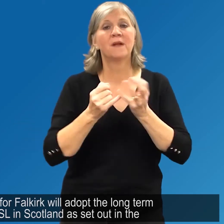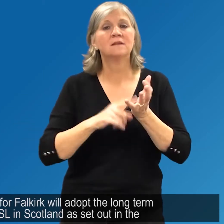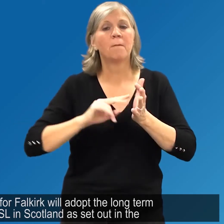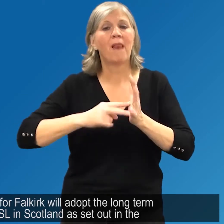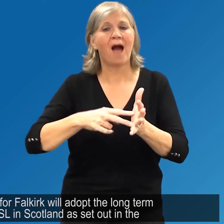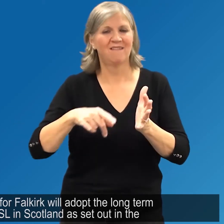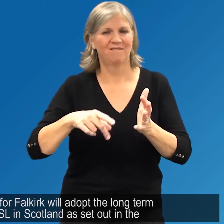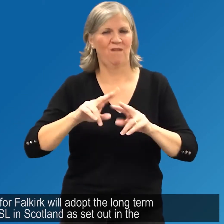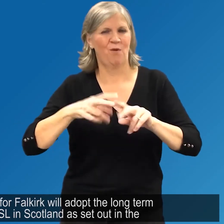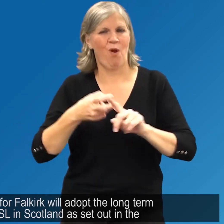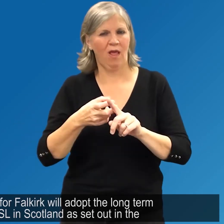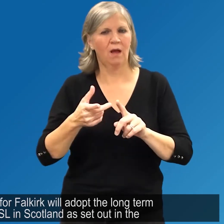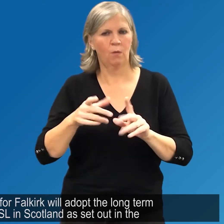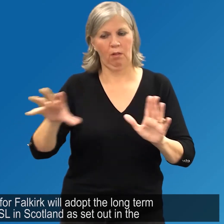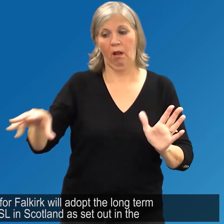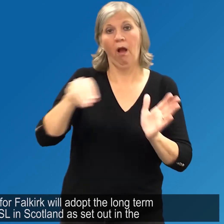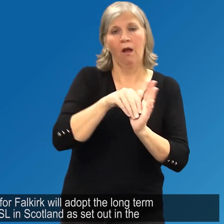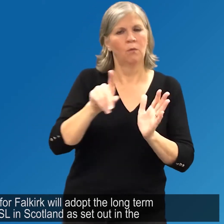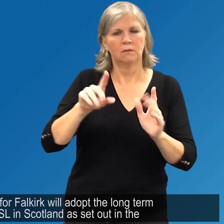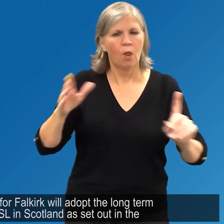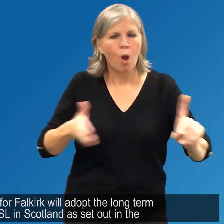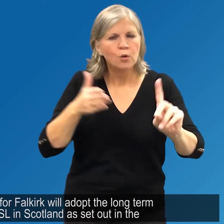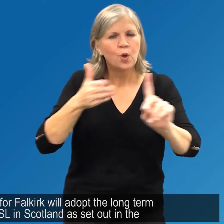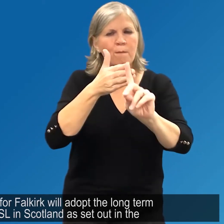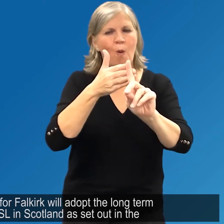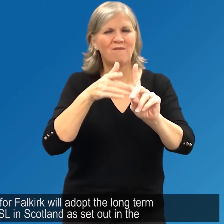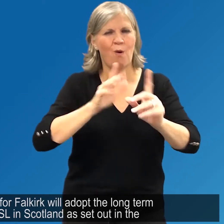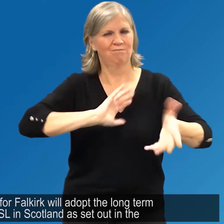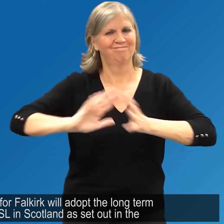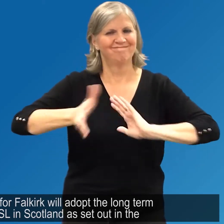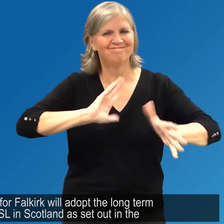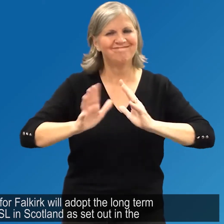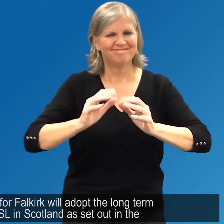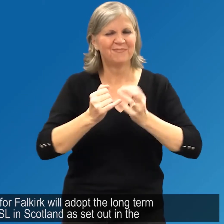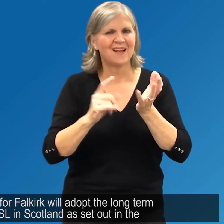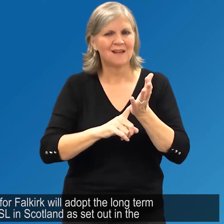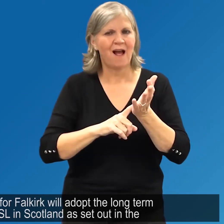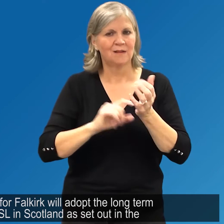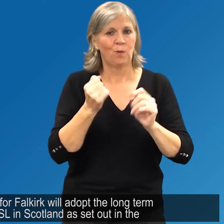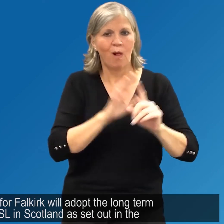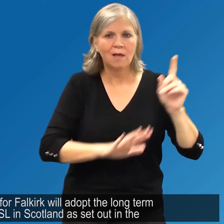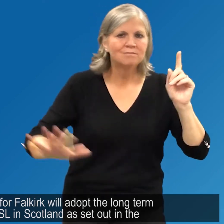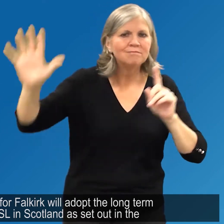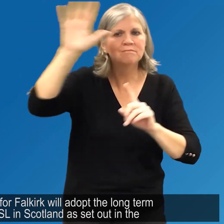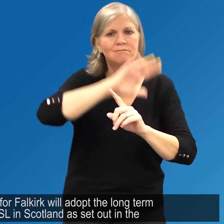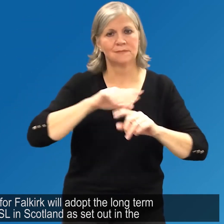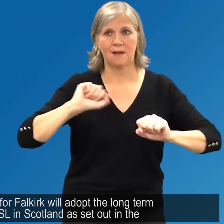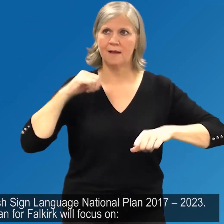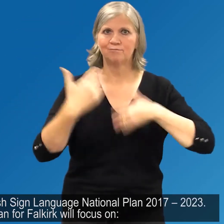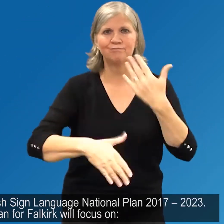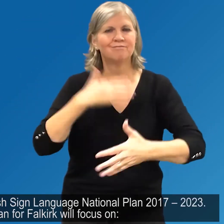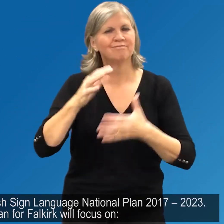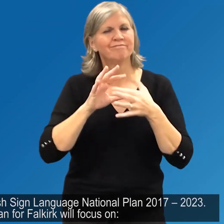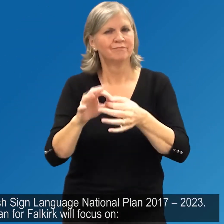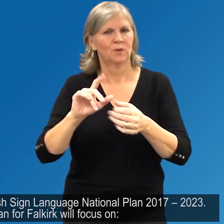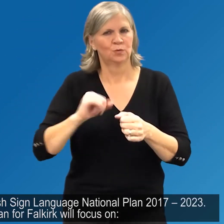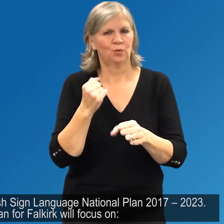The BSL plan for Falkirk will adopt the long-term goals for BSL in Scotland as set out in the Scottish Government British Sign Language National